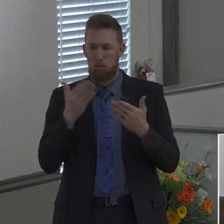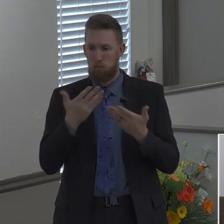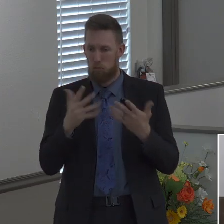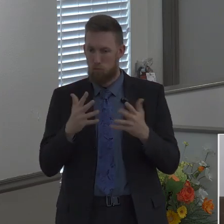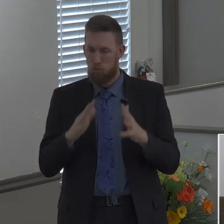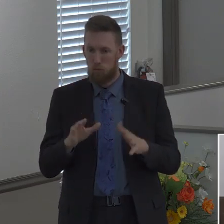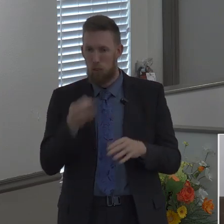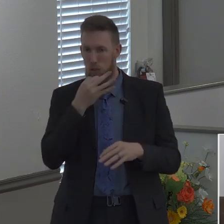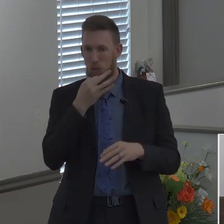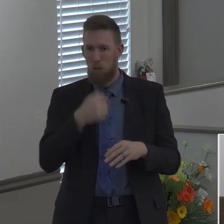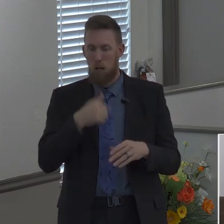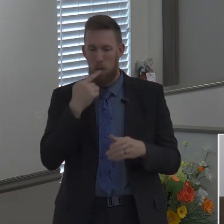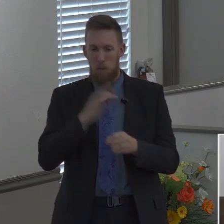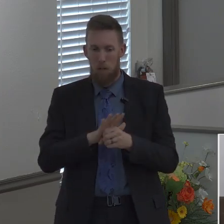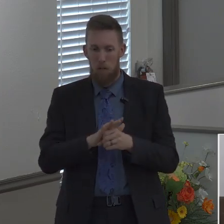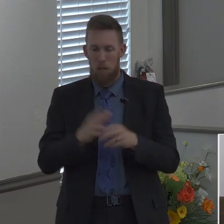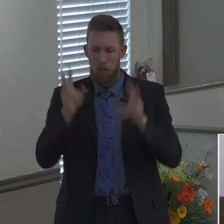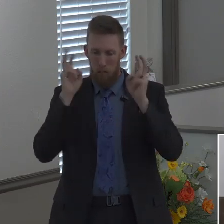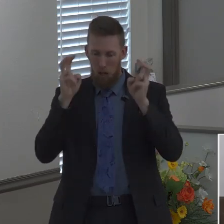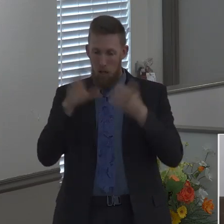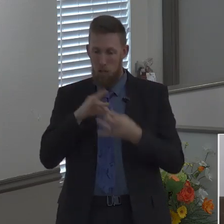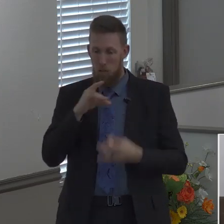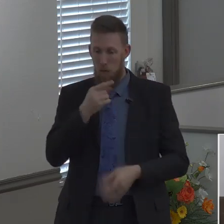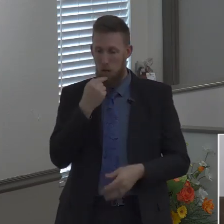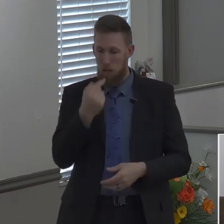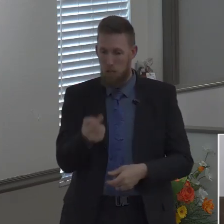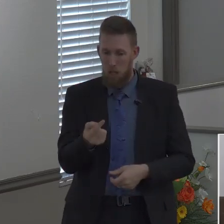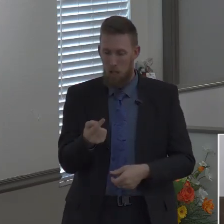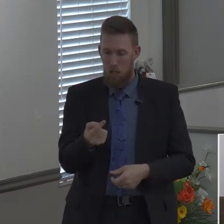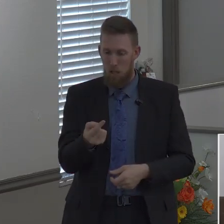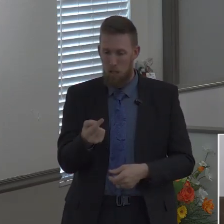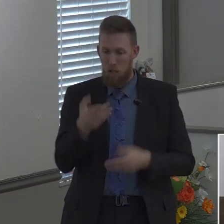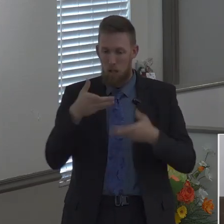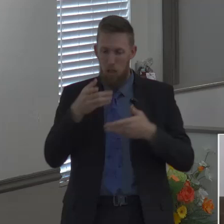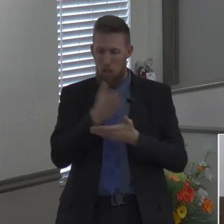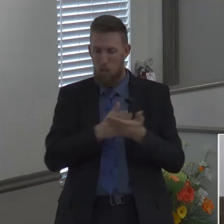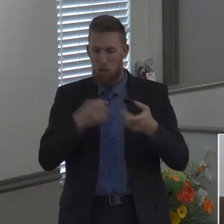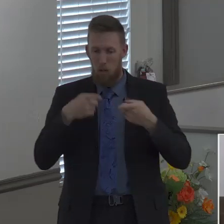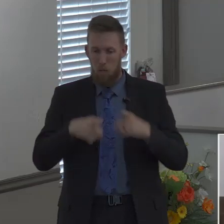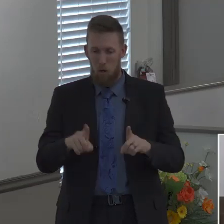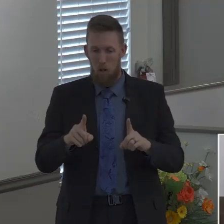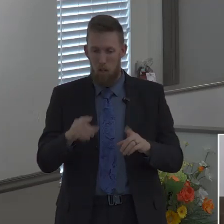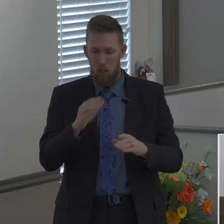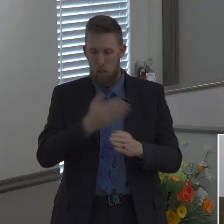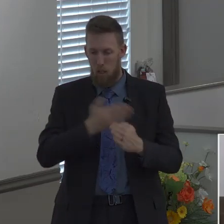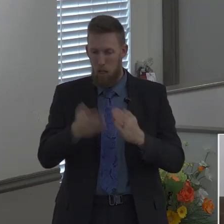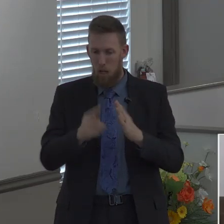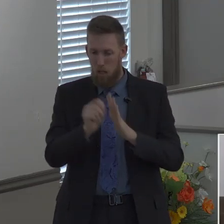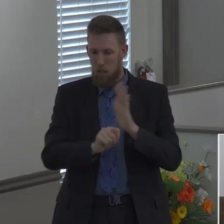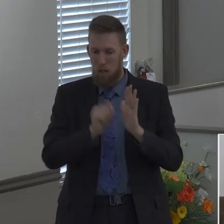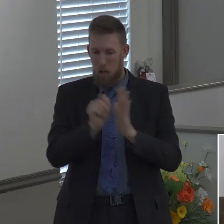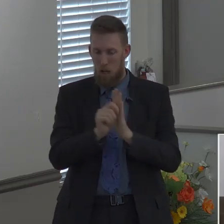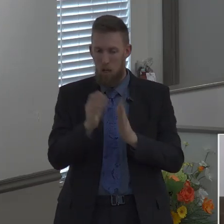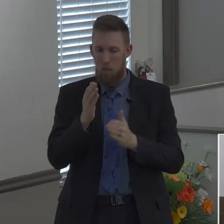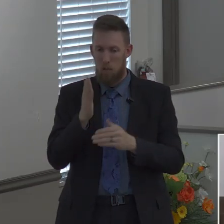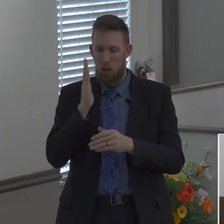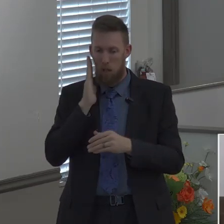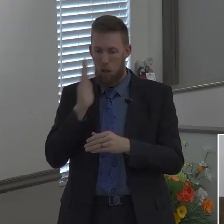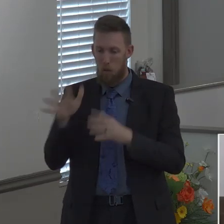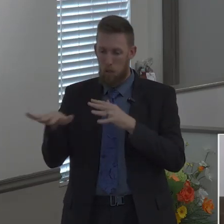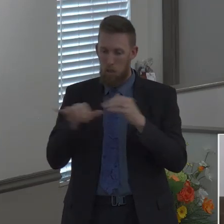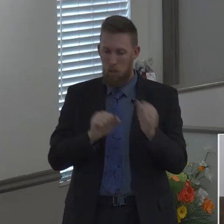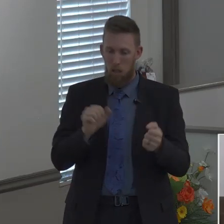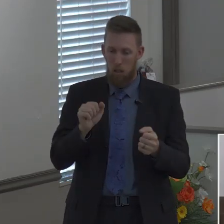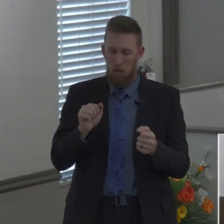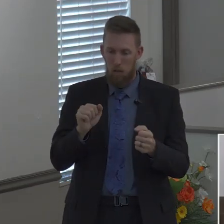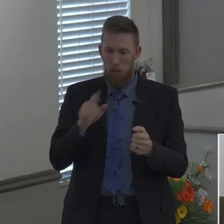I promise. Now the Spirit speaketh expressly that in the latter times some shall depart from the faith, giving heed to seducing